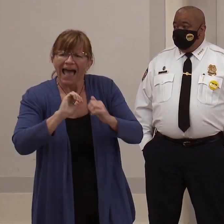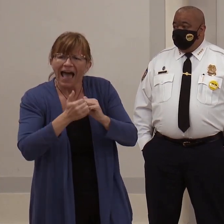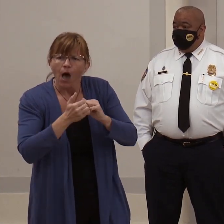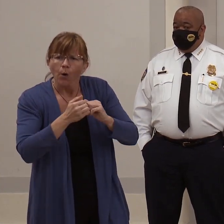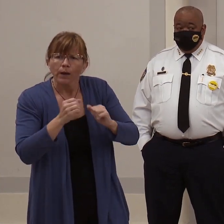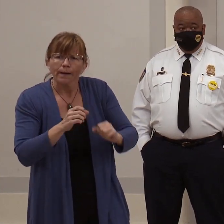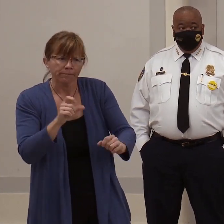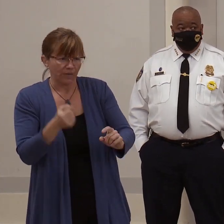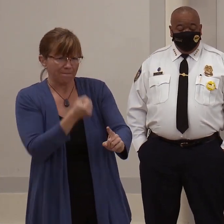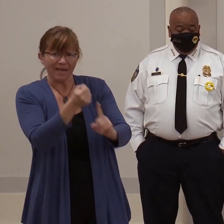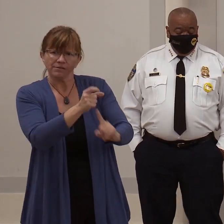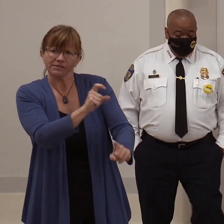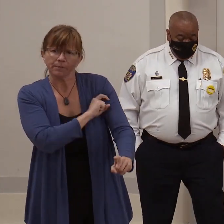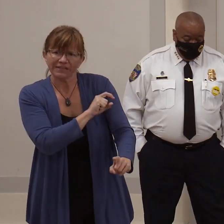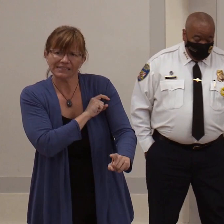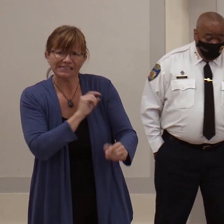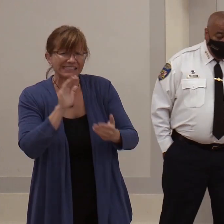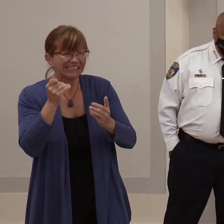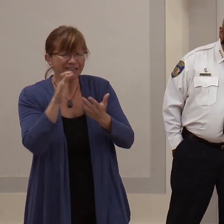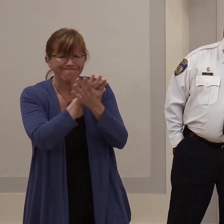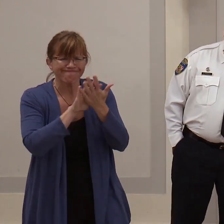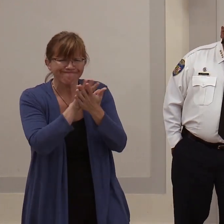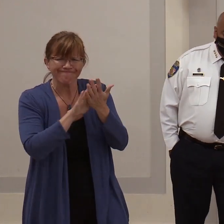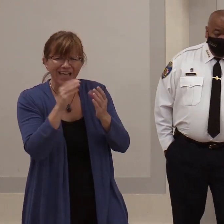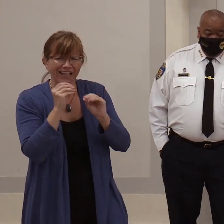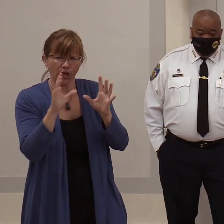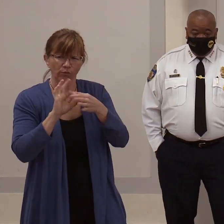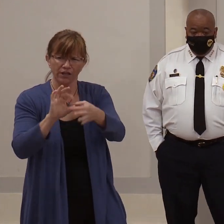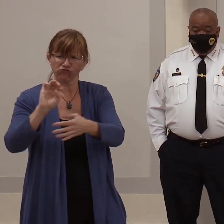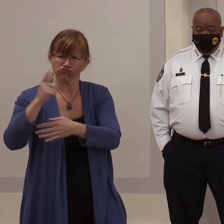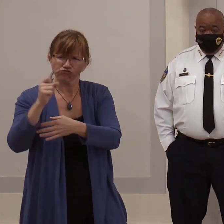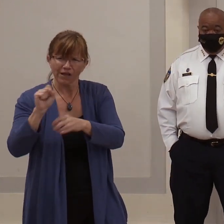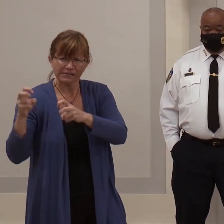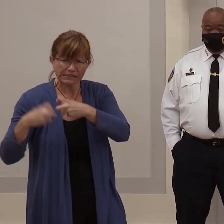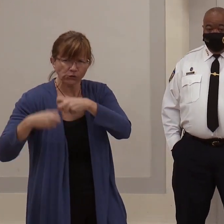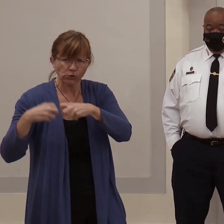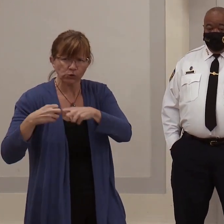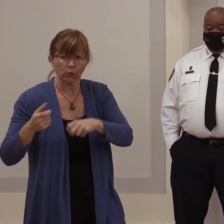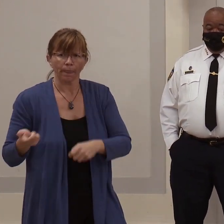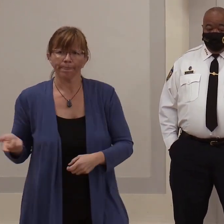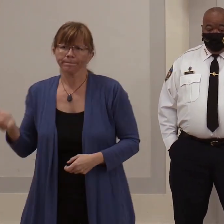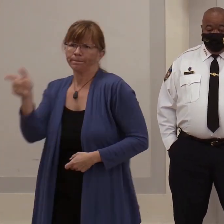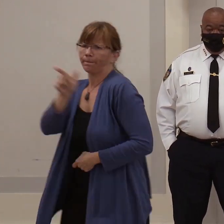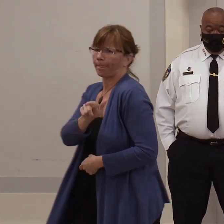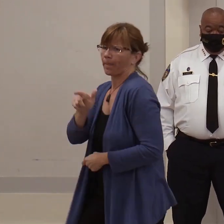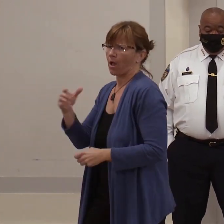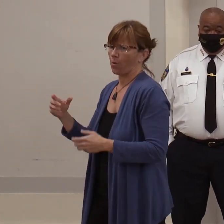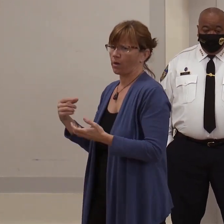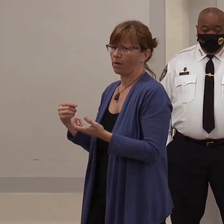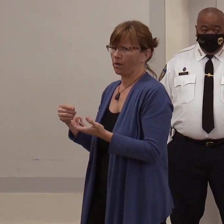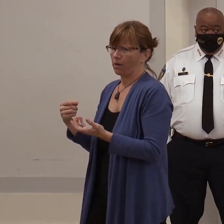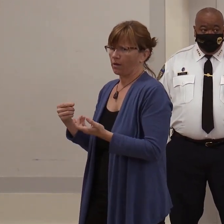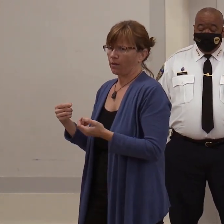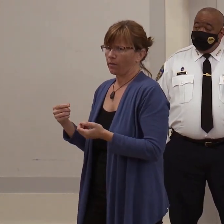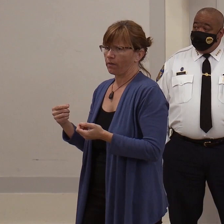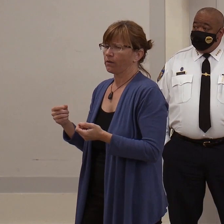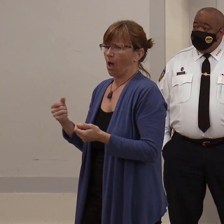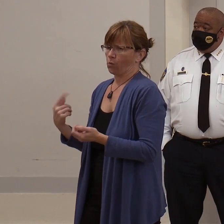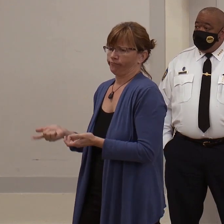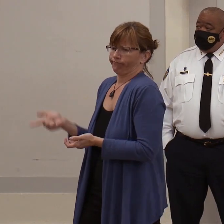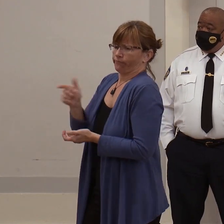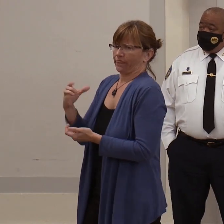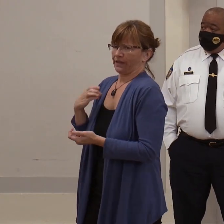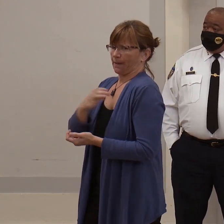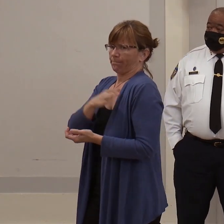of clarity? I'll let the commissioner speak to what he said last night. I don't ever want to speak for another person for something they said, and I might